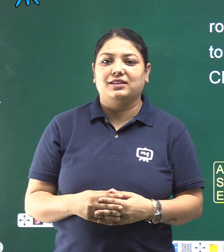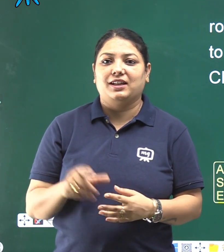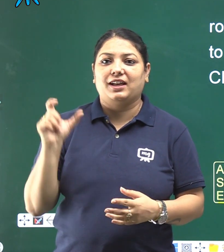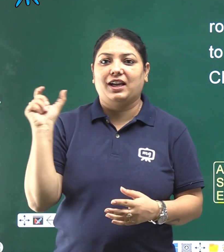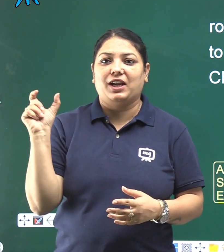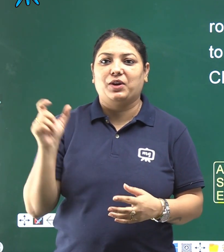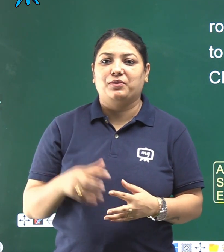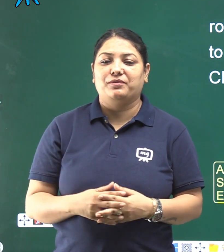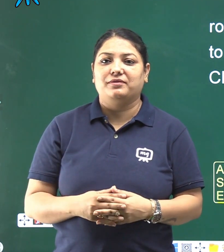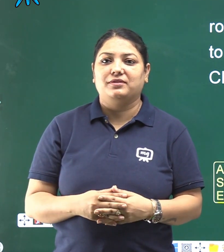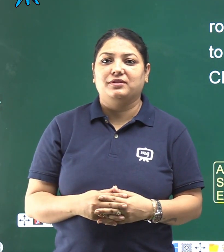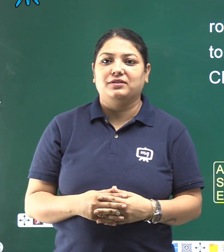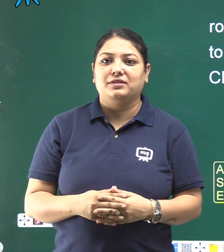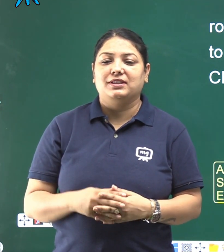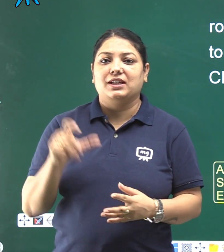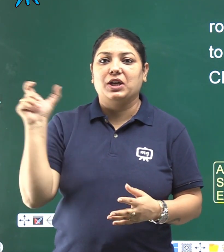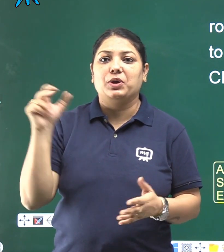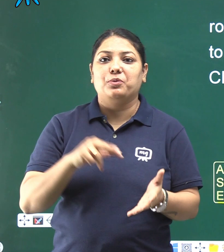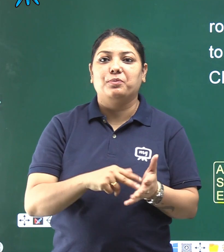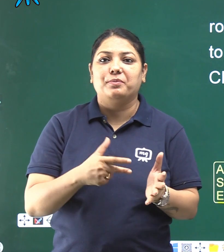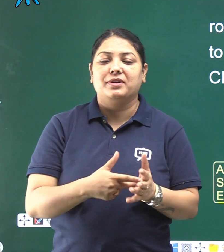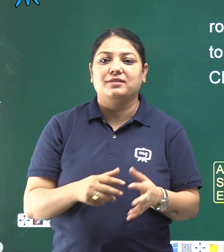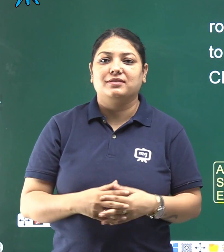Eve. Eve means